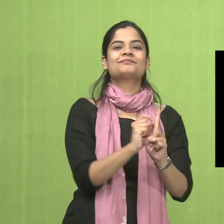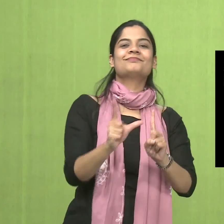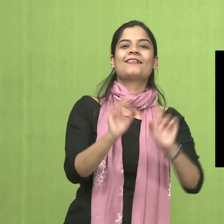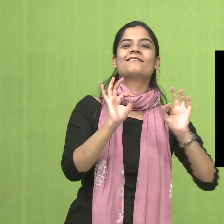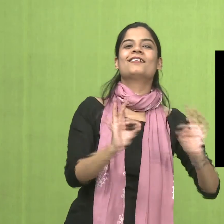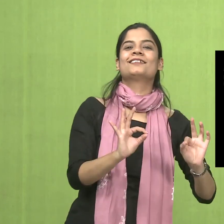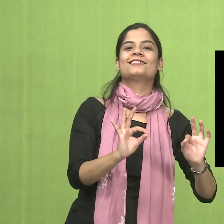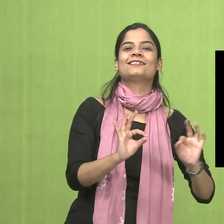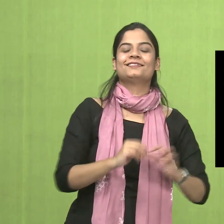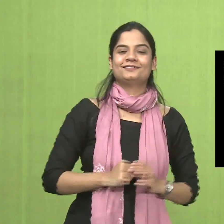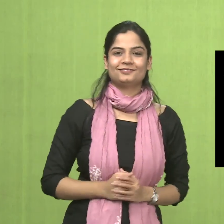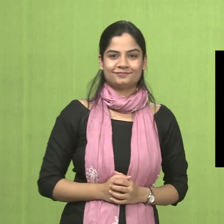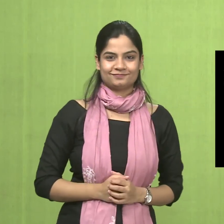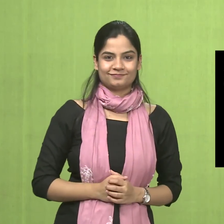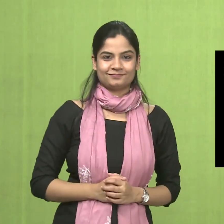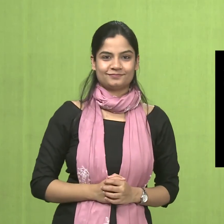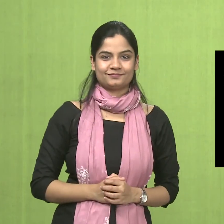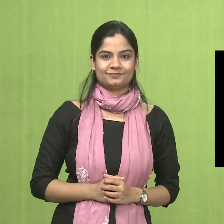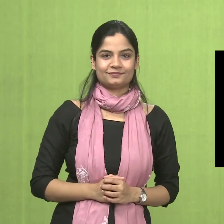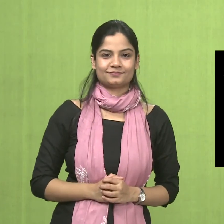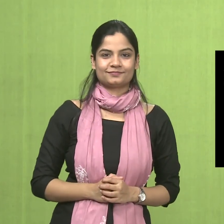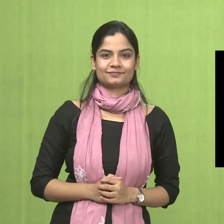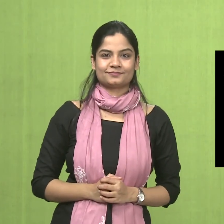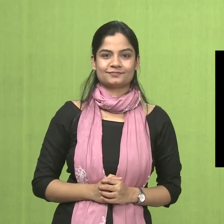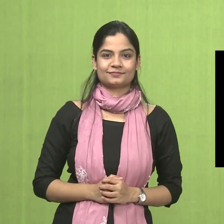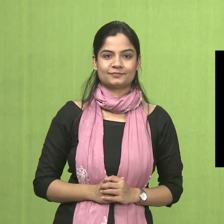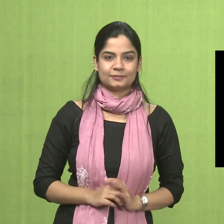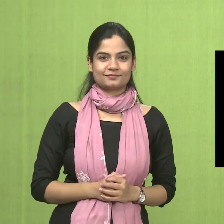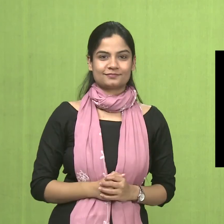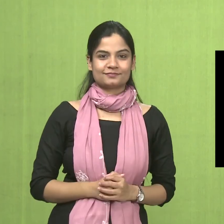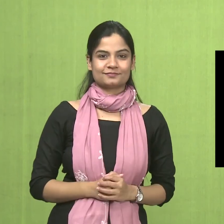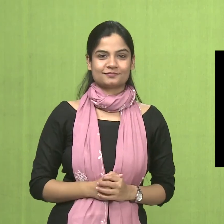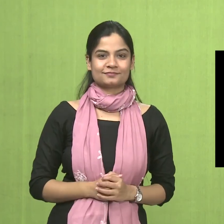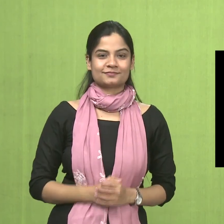managed well if you're skilled. Thank you.